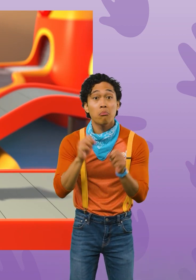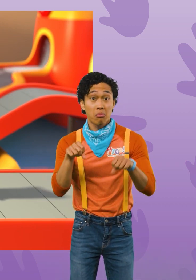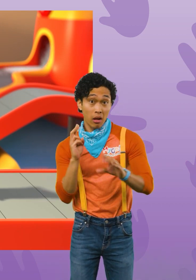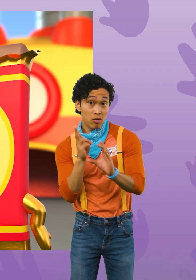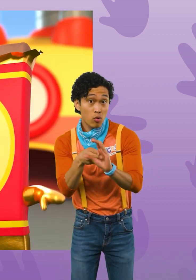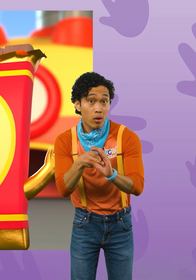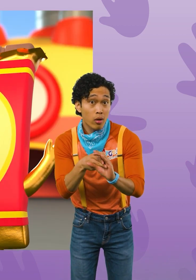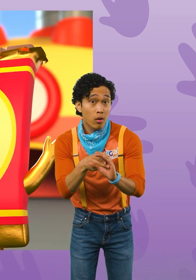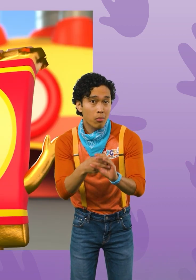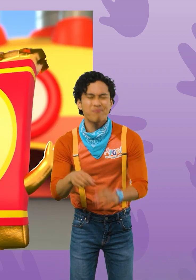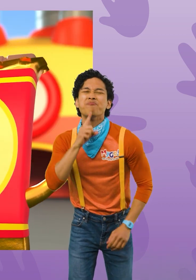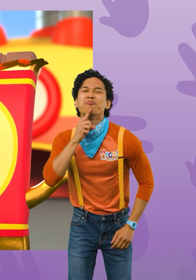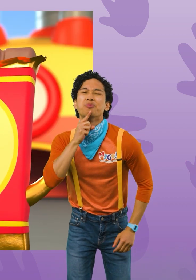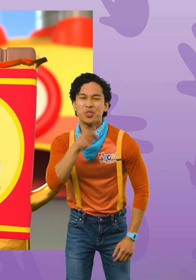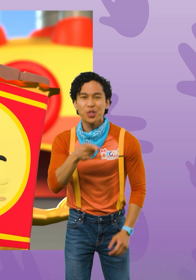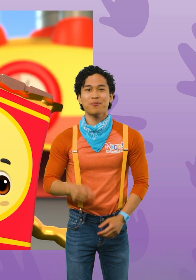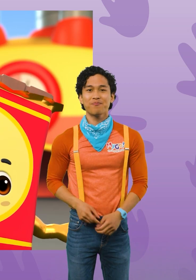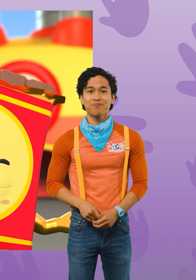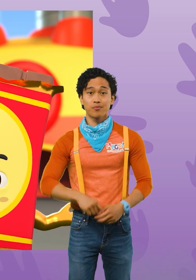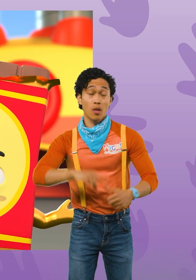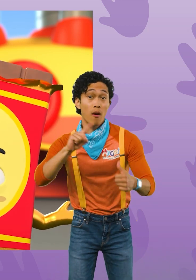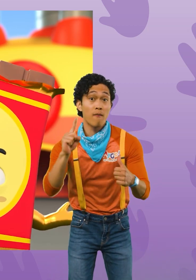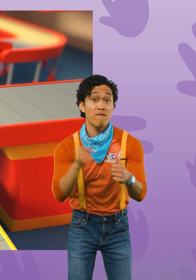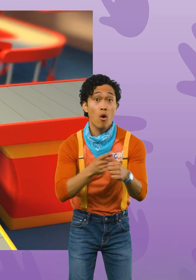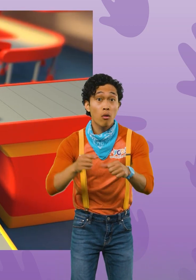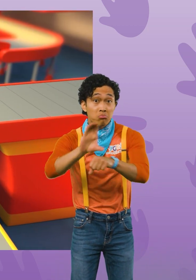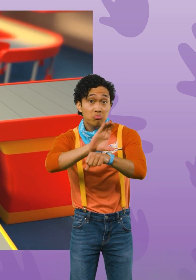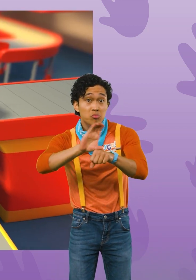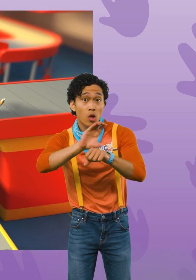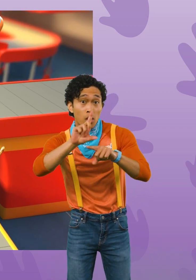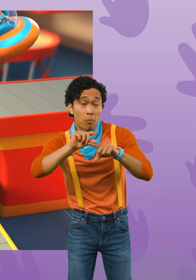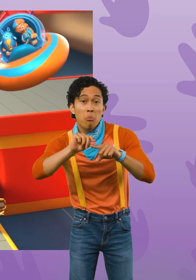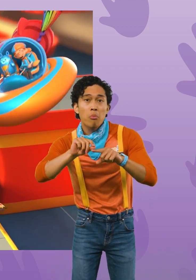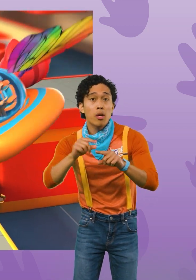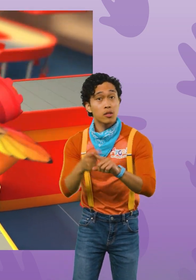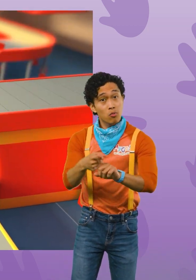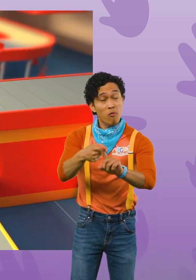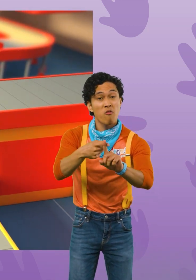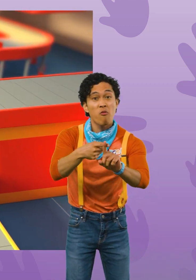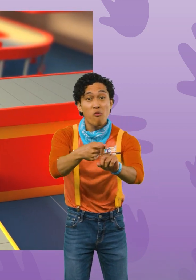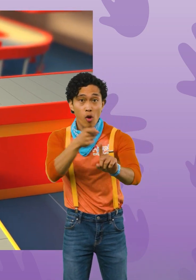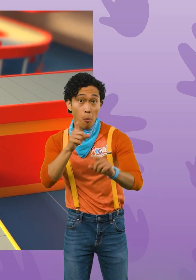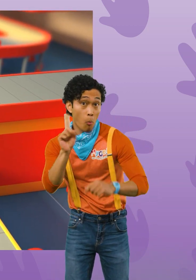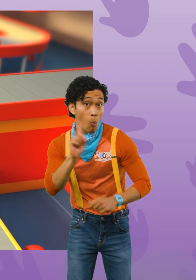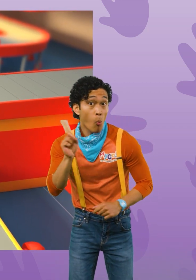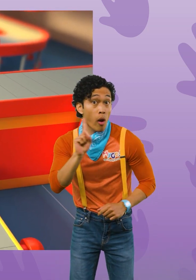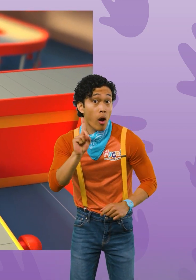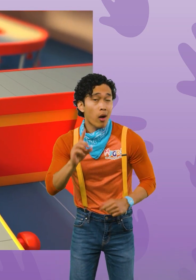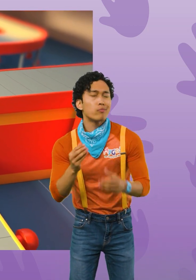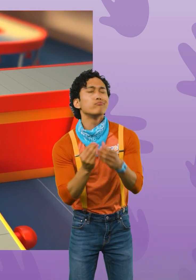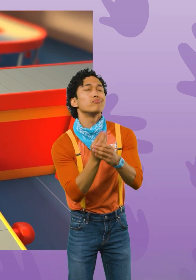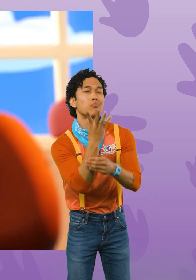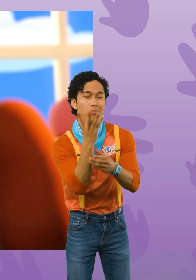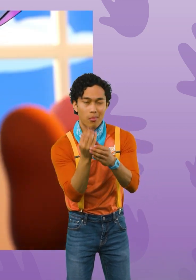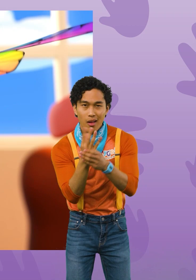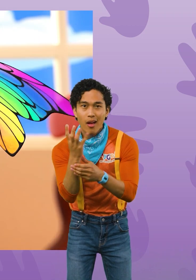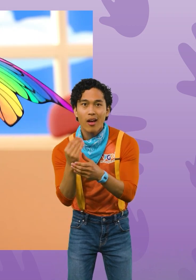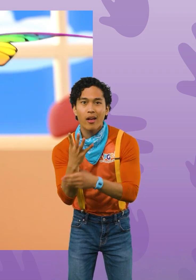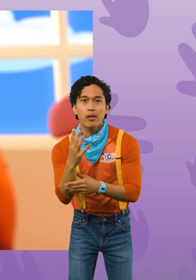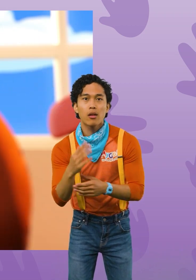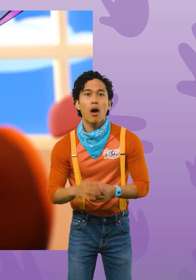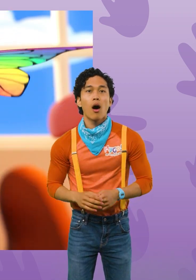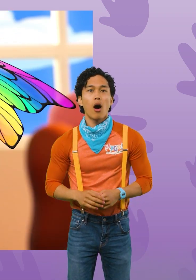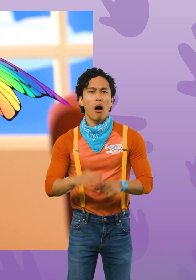come with you? Absolutely. It all begins with cocoa beans. These beans come from plants.